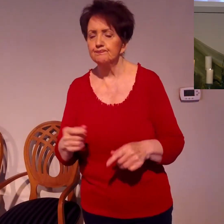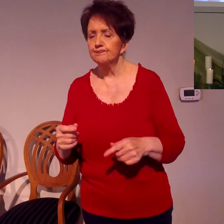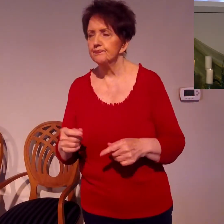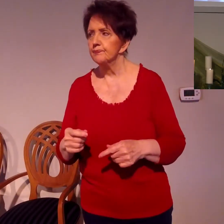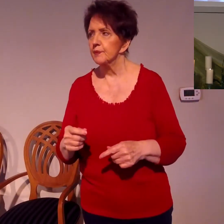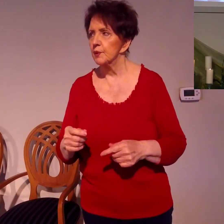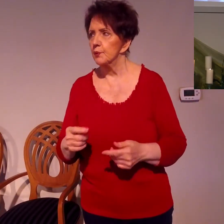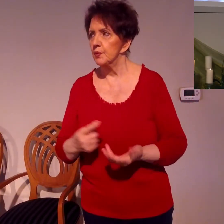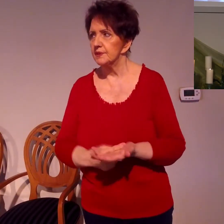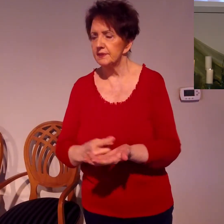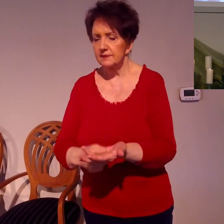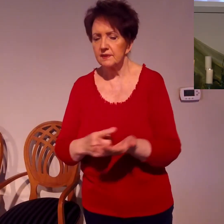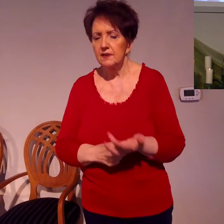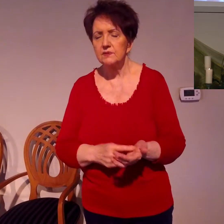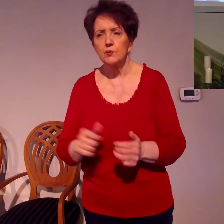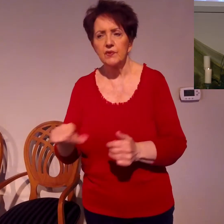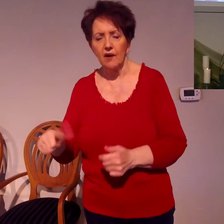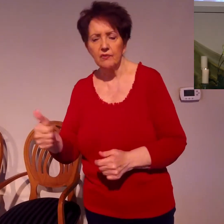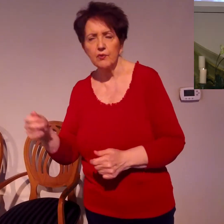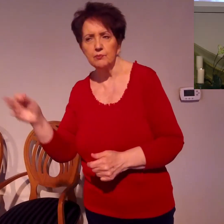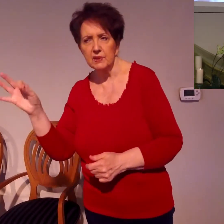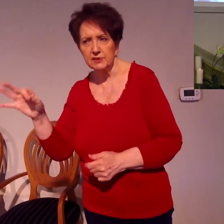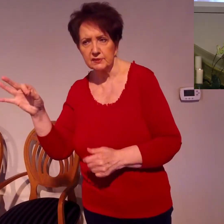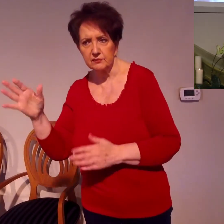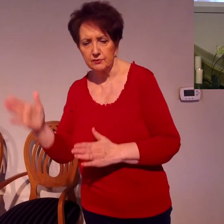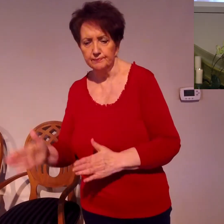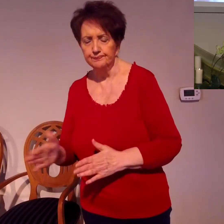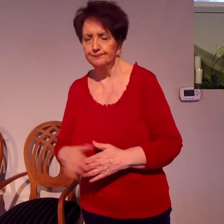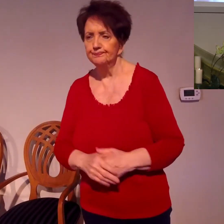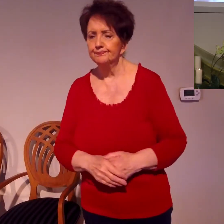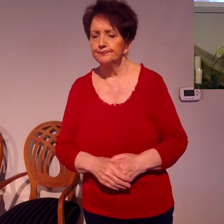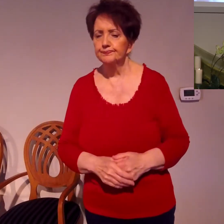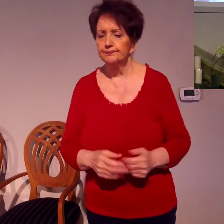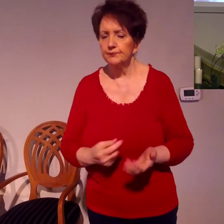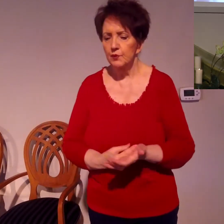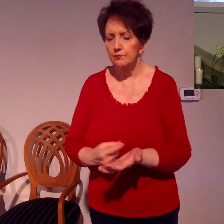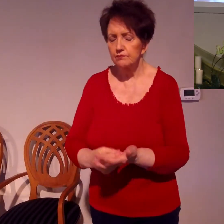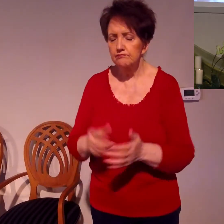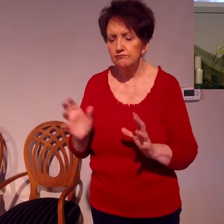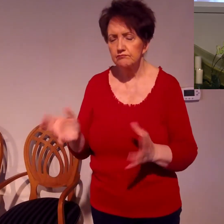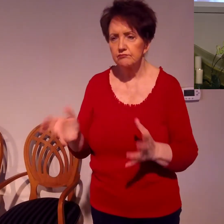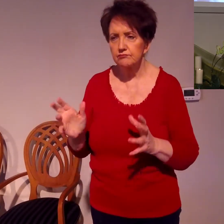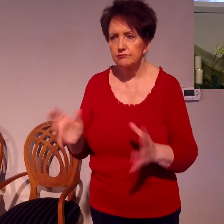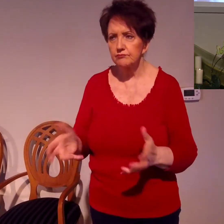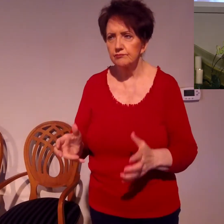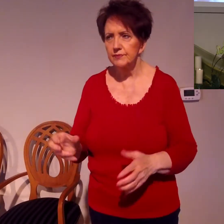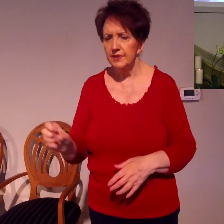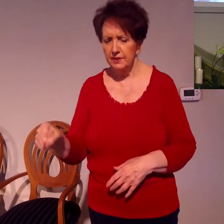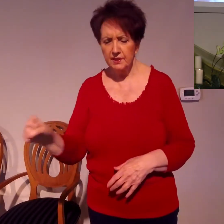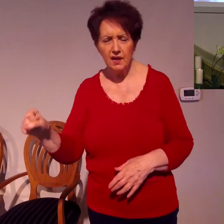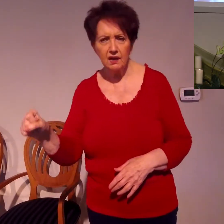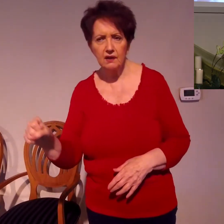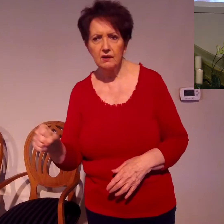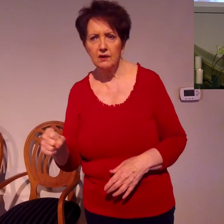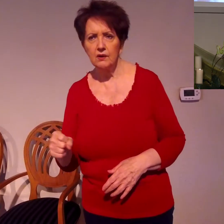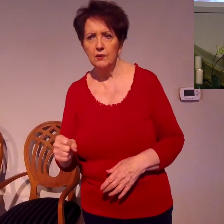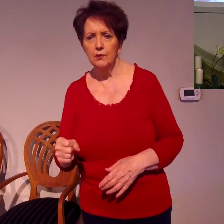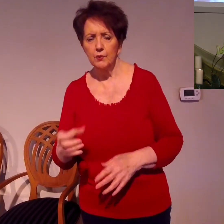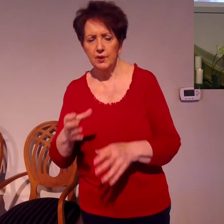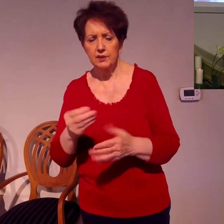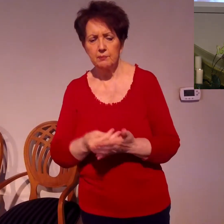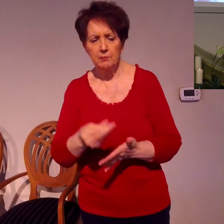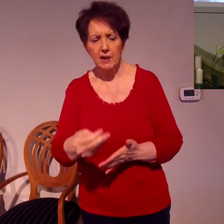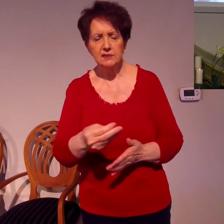that we talked to a minister that was putting that on, that had this Geneva Center, and we just said, yeah, we're going to get some